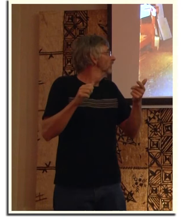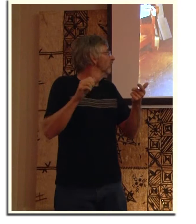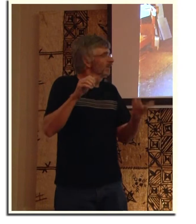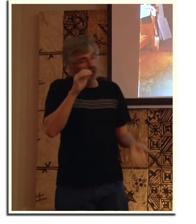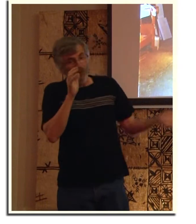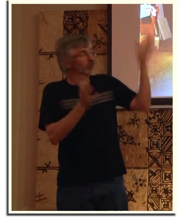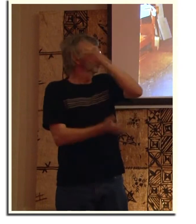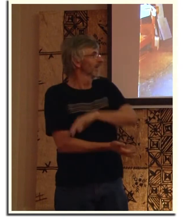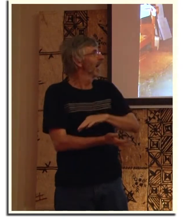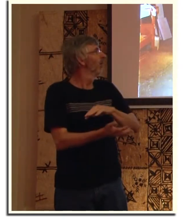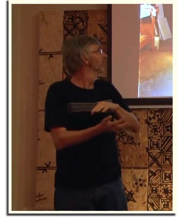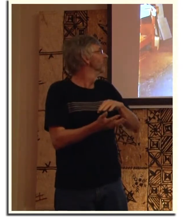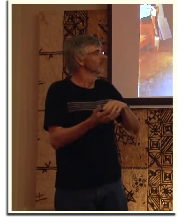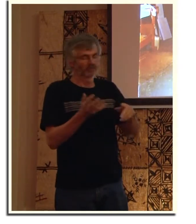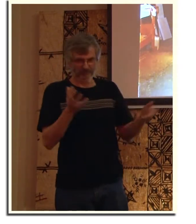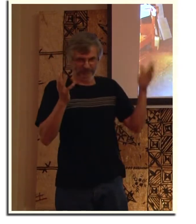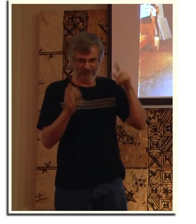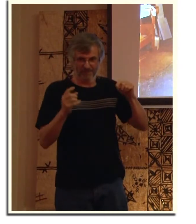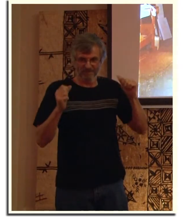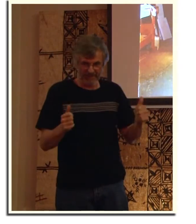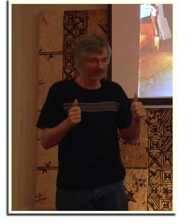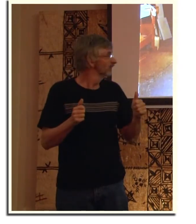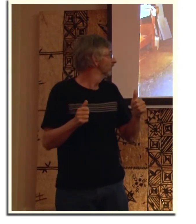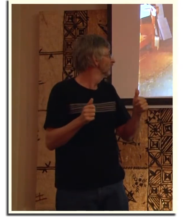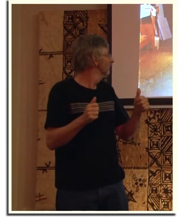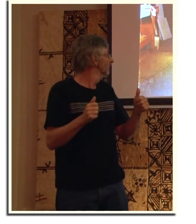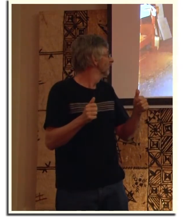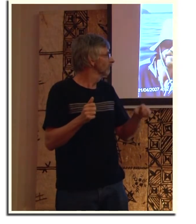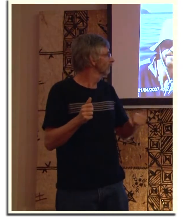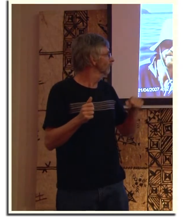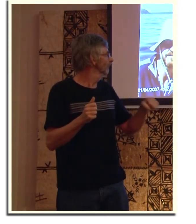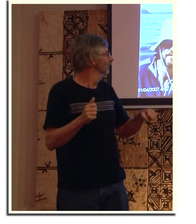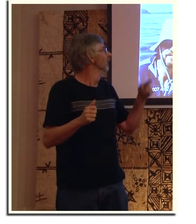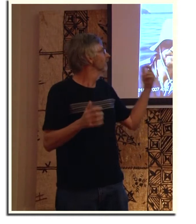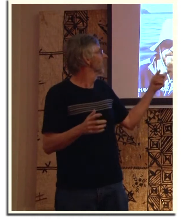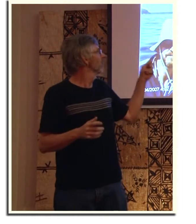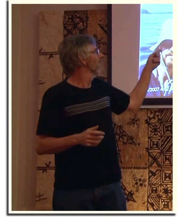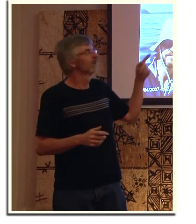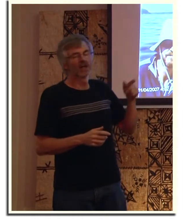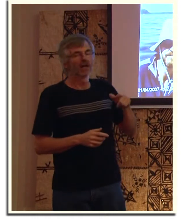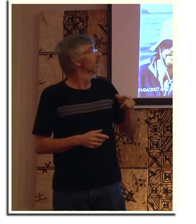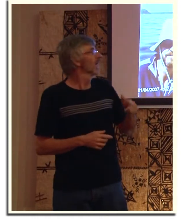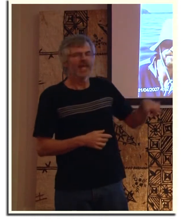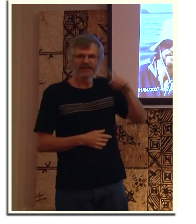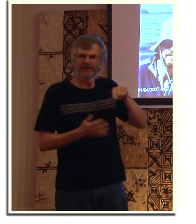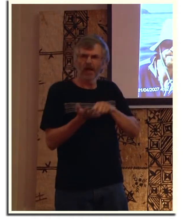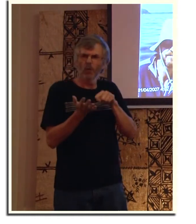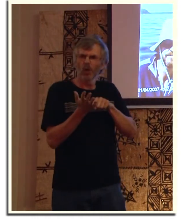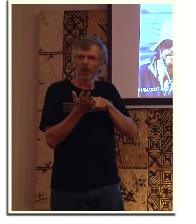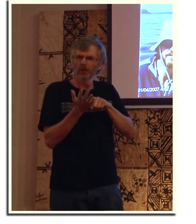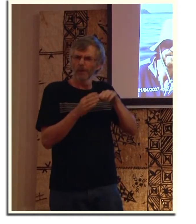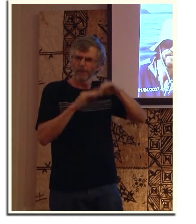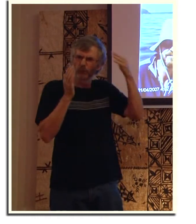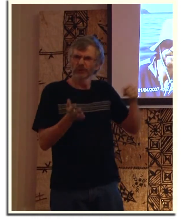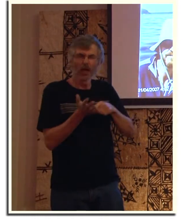turned it over, and here we are. This is Lake Tarawera, and that mountain in the background that you can see there. And